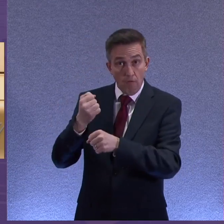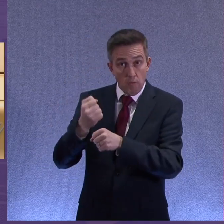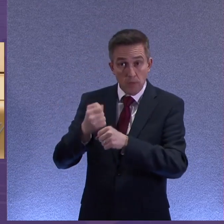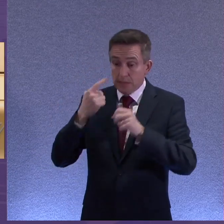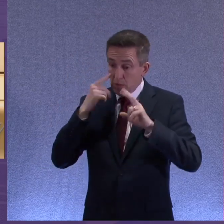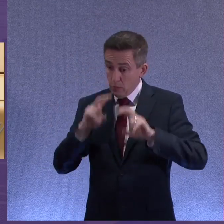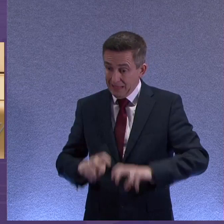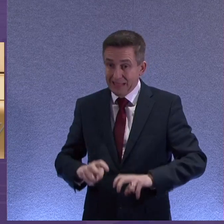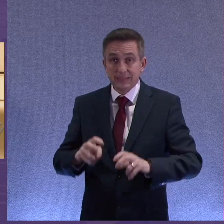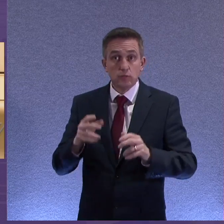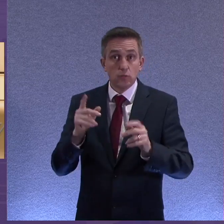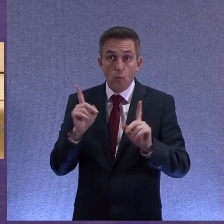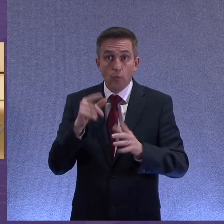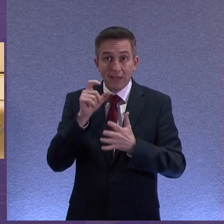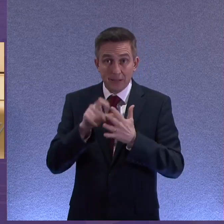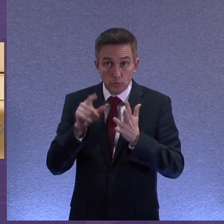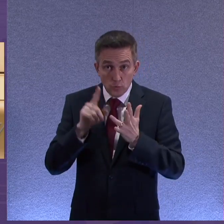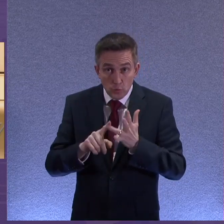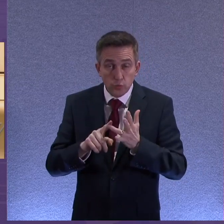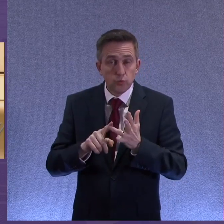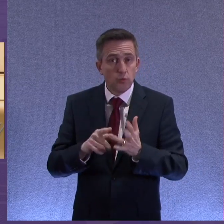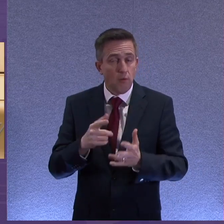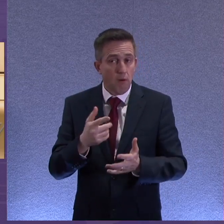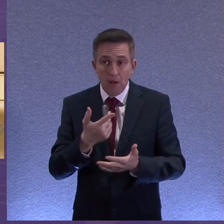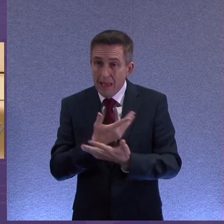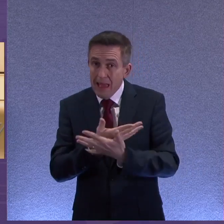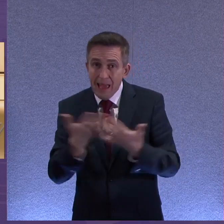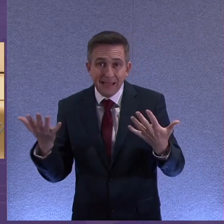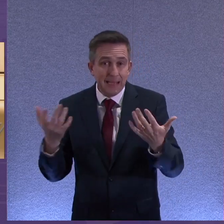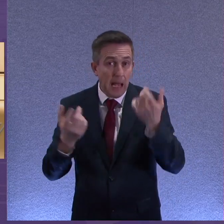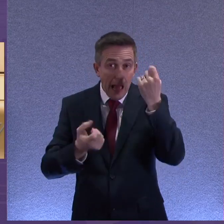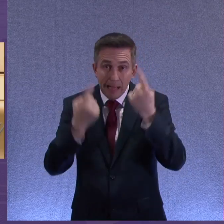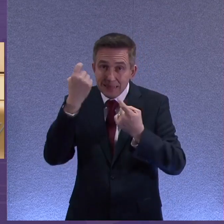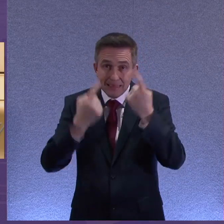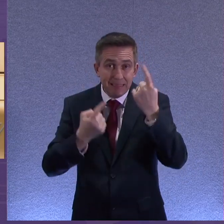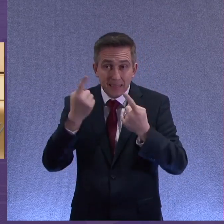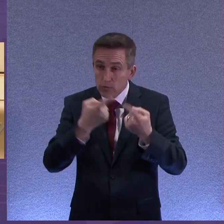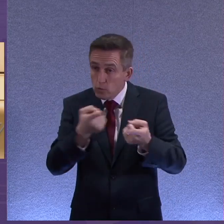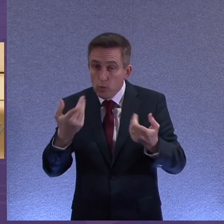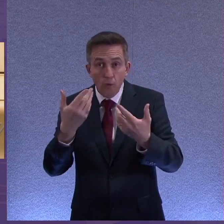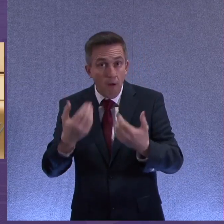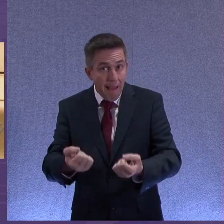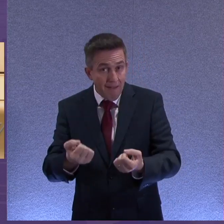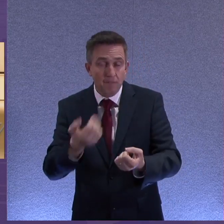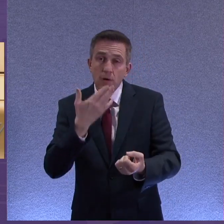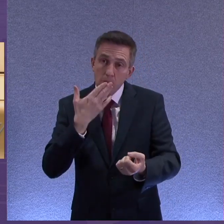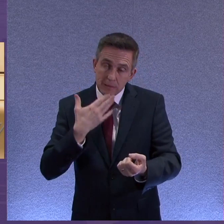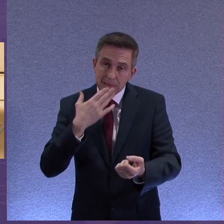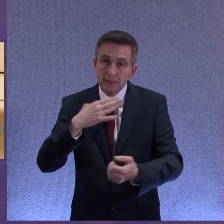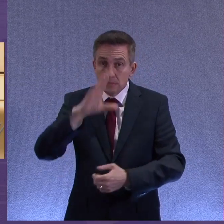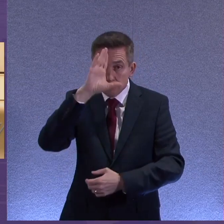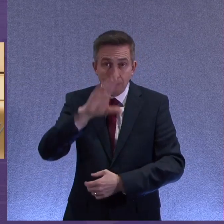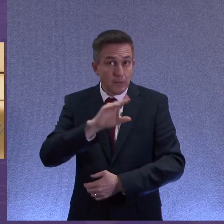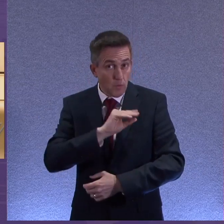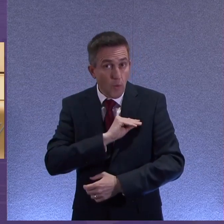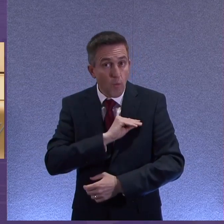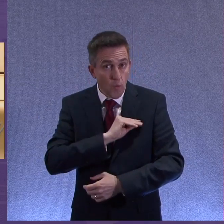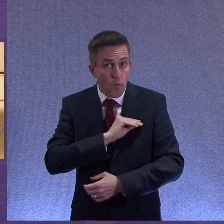welcome any specific propositions that members have that we should, they think we should be considering in